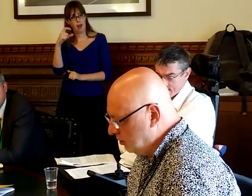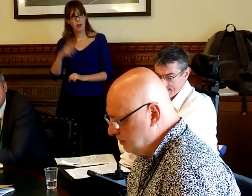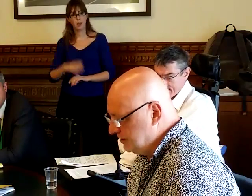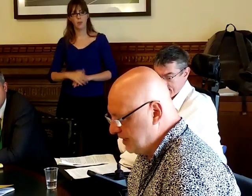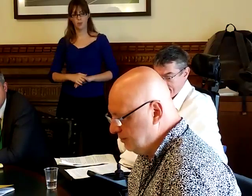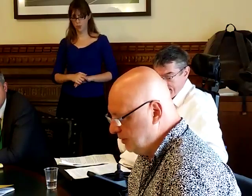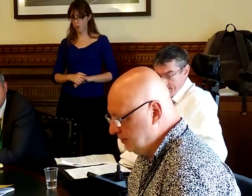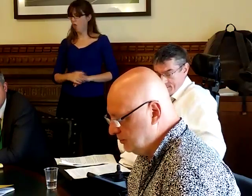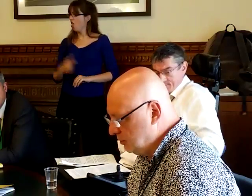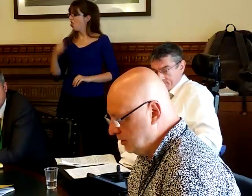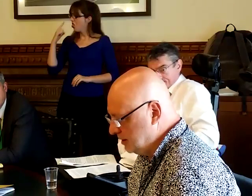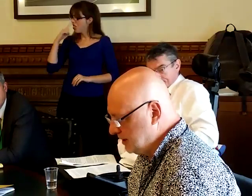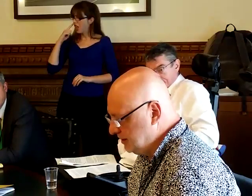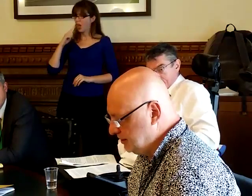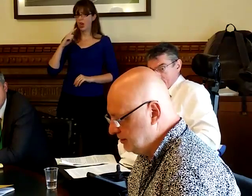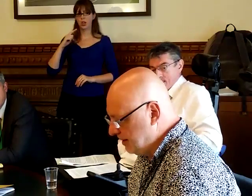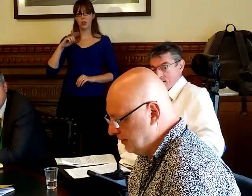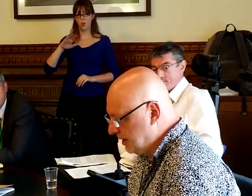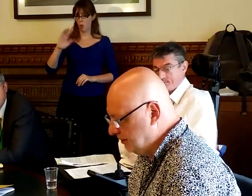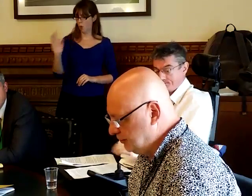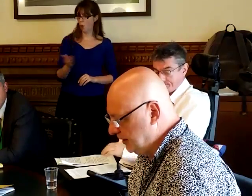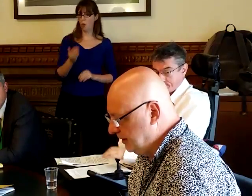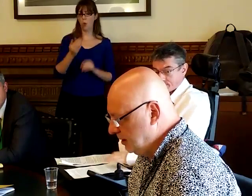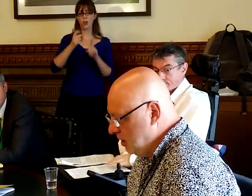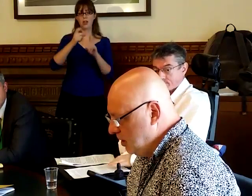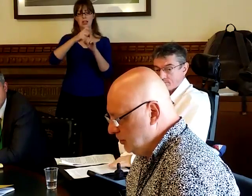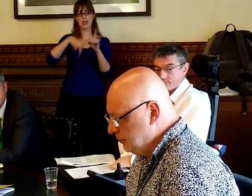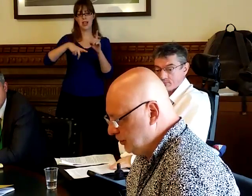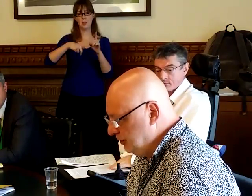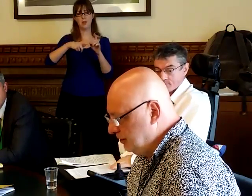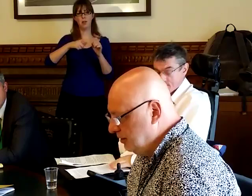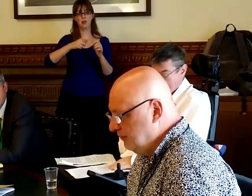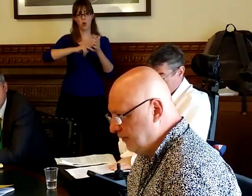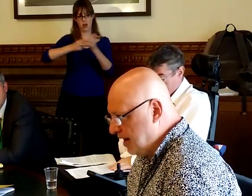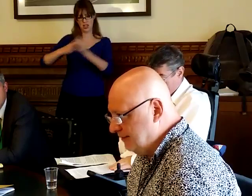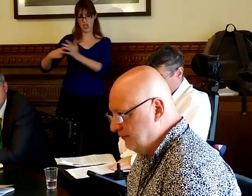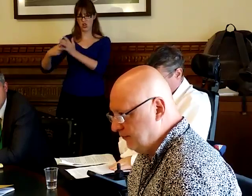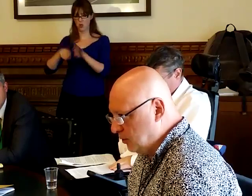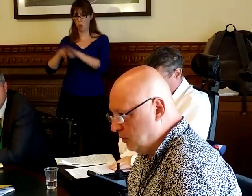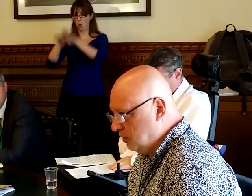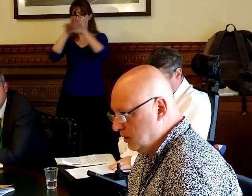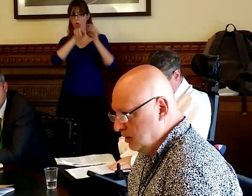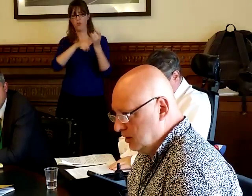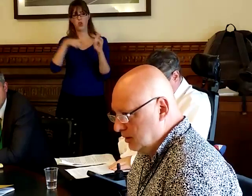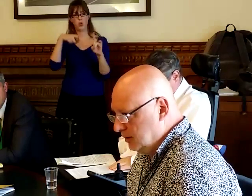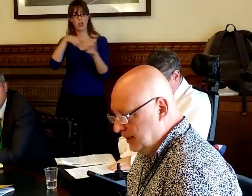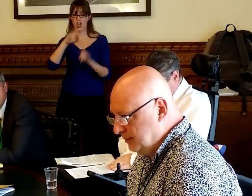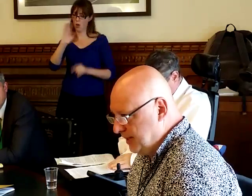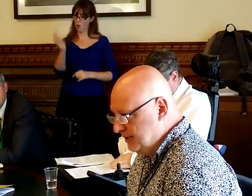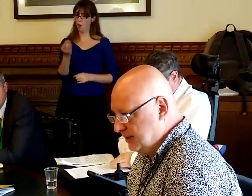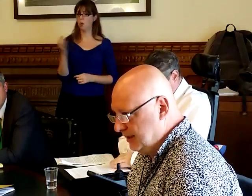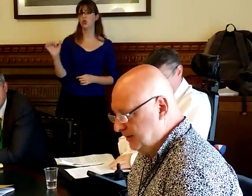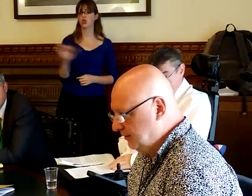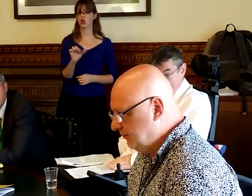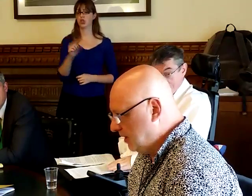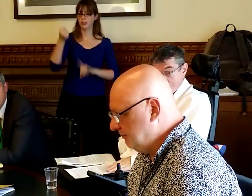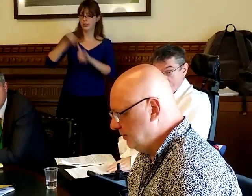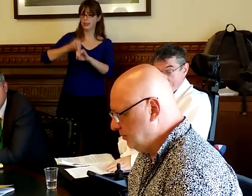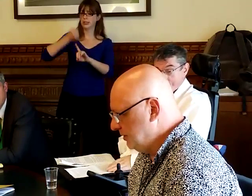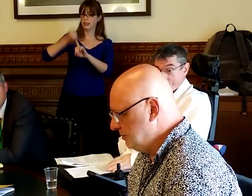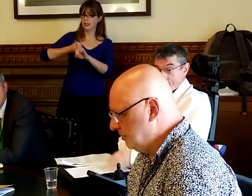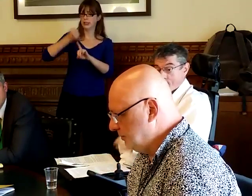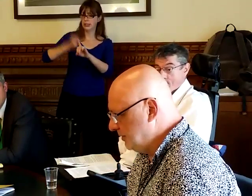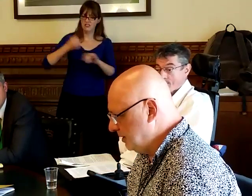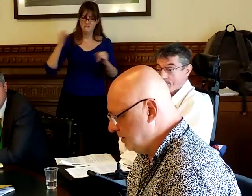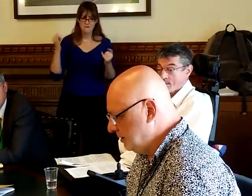We think that all disabled people's organisations around the country should fight for independent living,